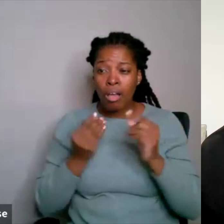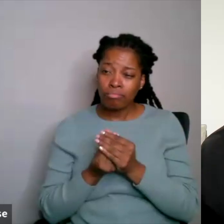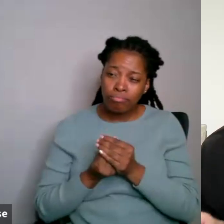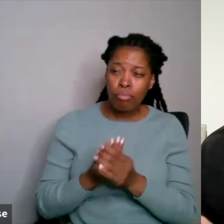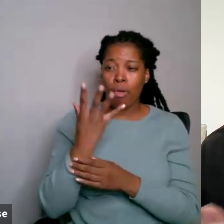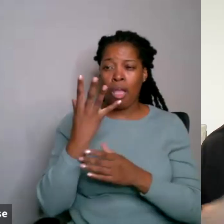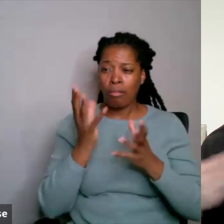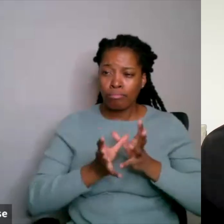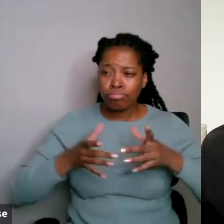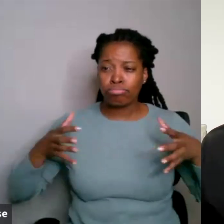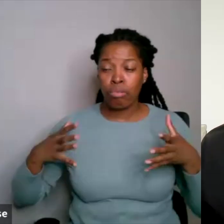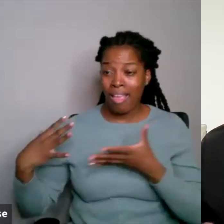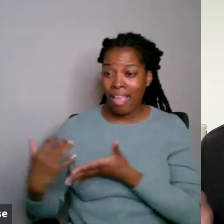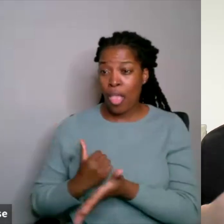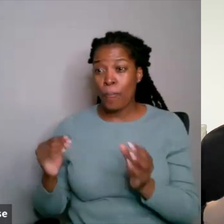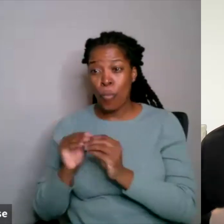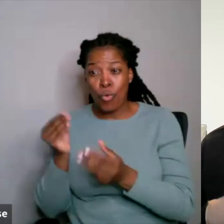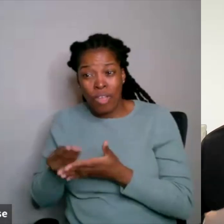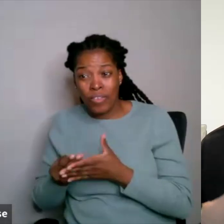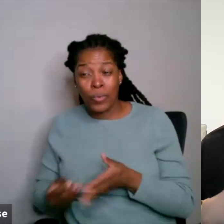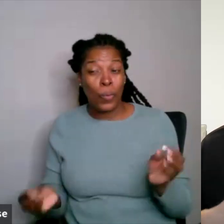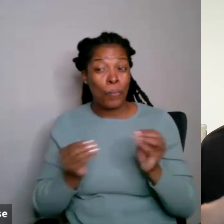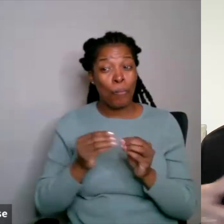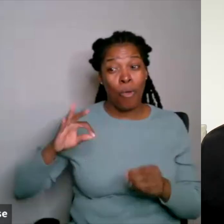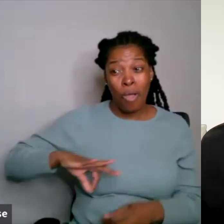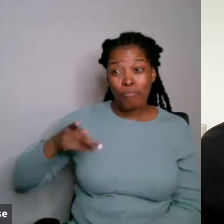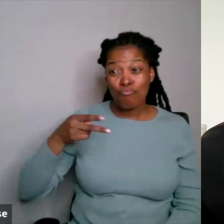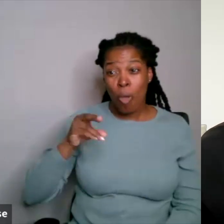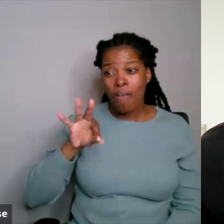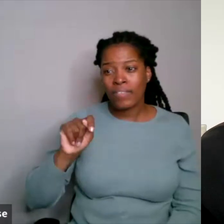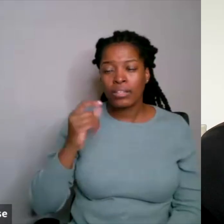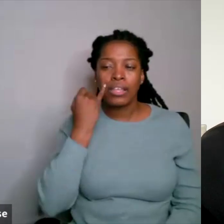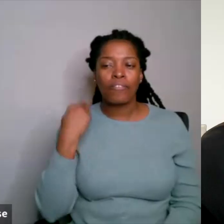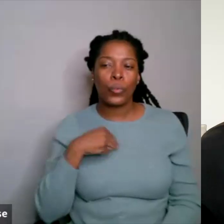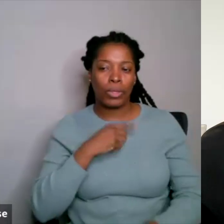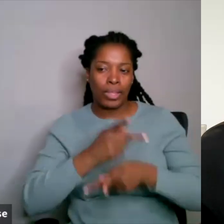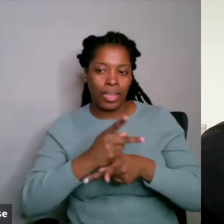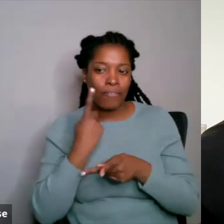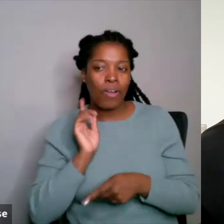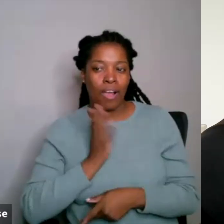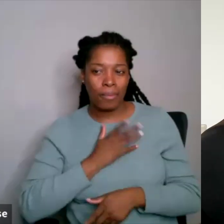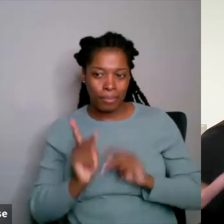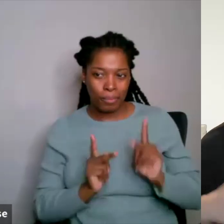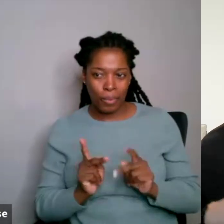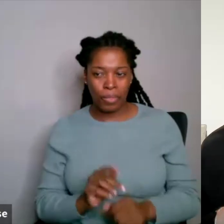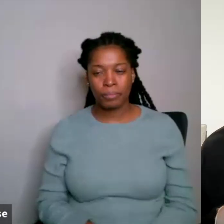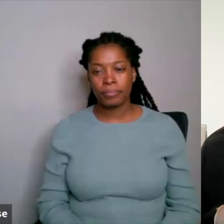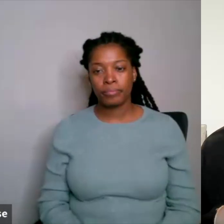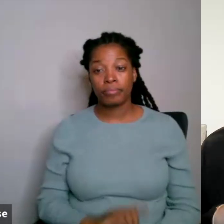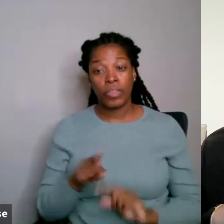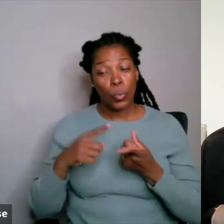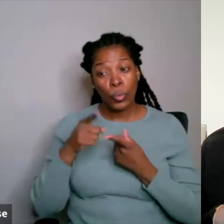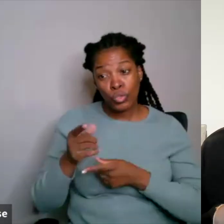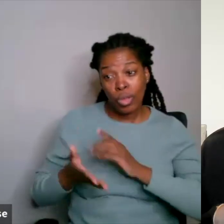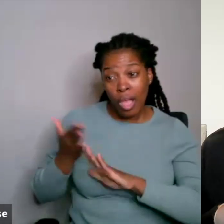actually bring in more revenue, make more profit when we care for our people. When you operate from